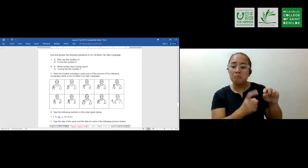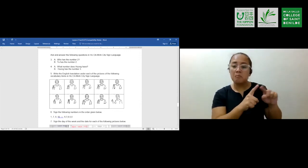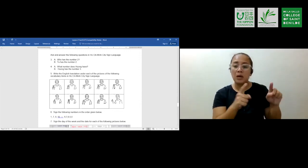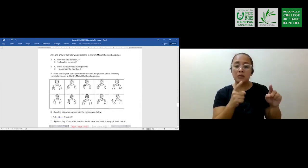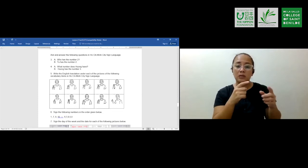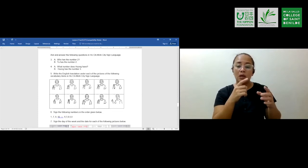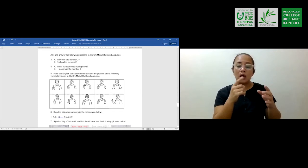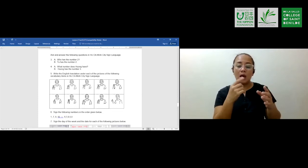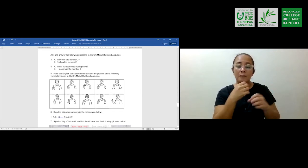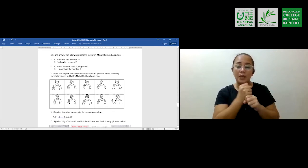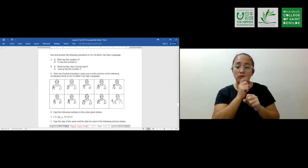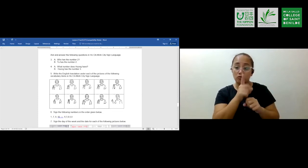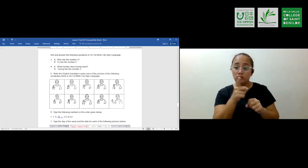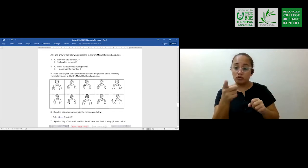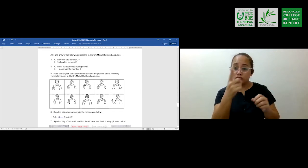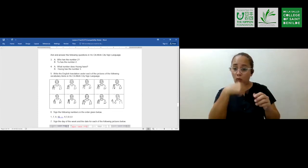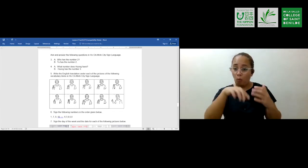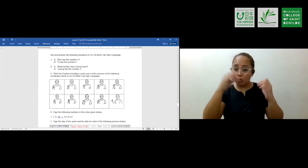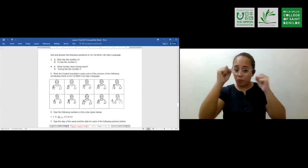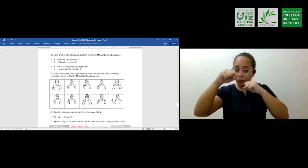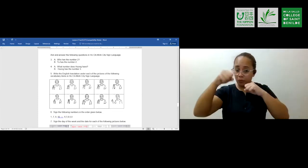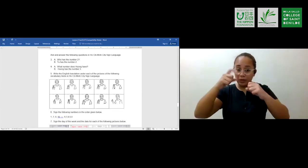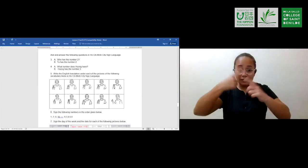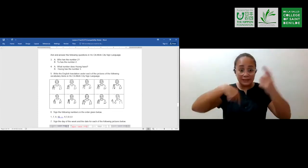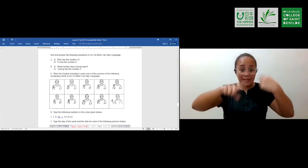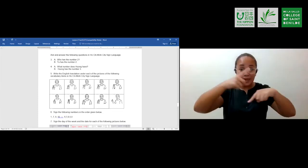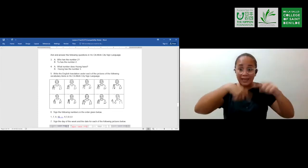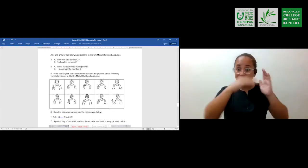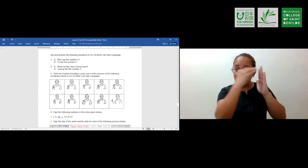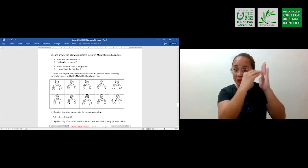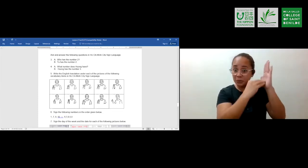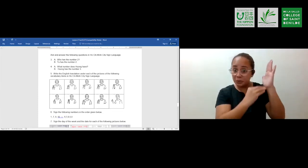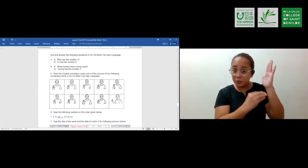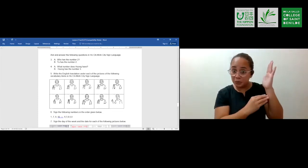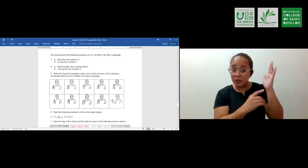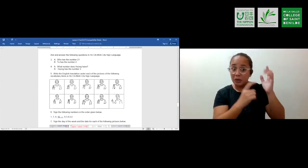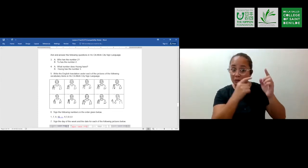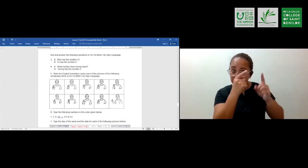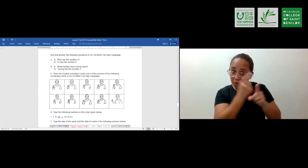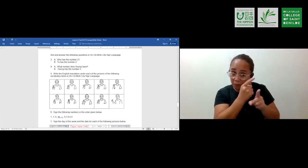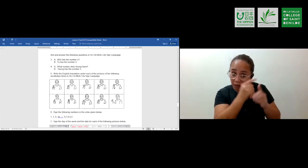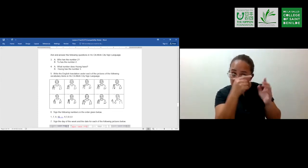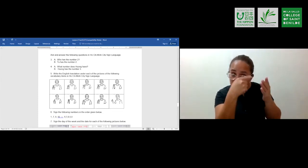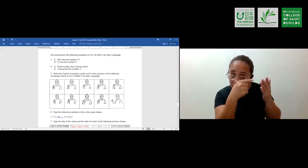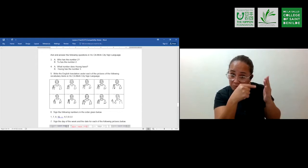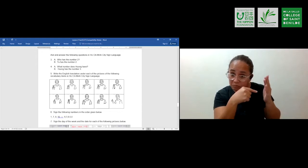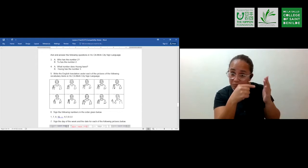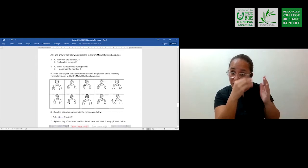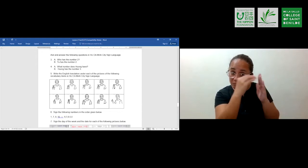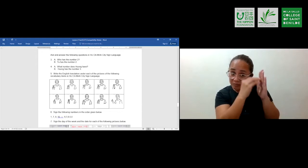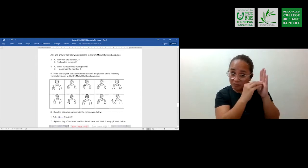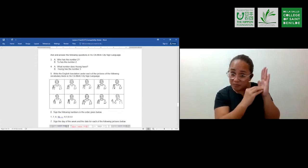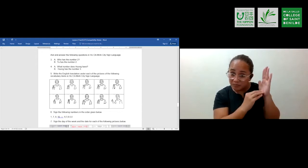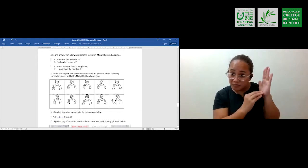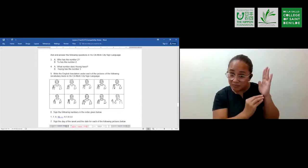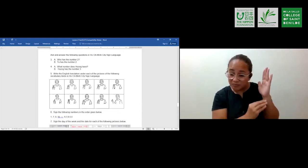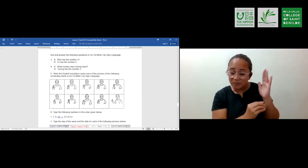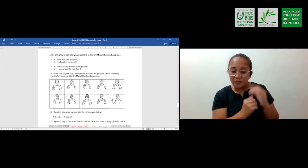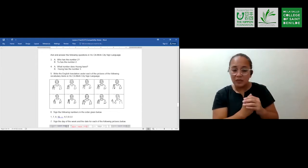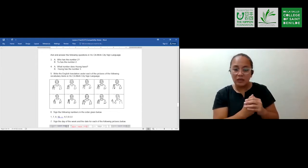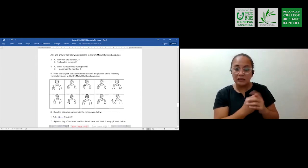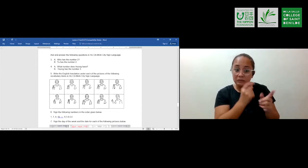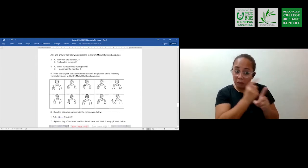all the signs listed are correct. You can, that they are the right